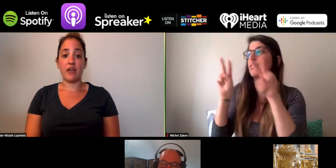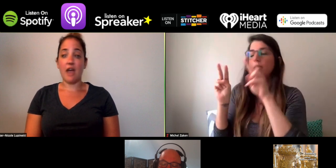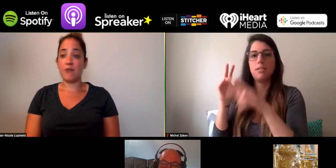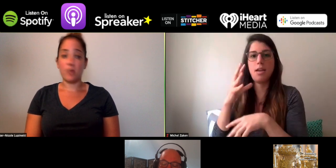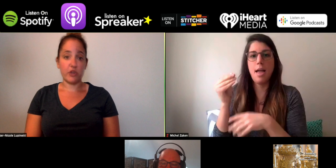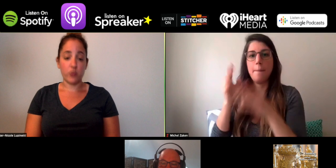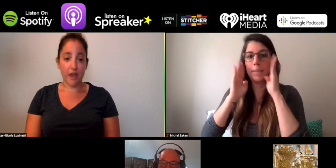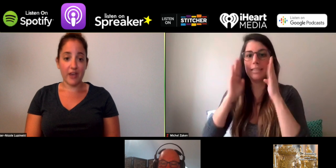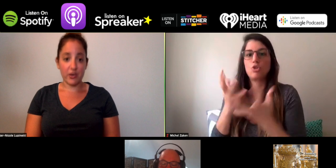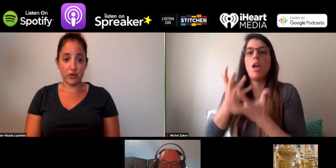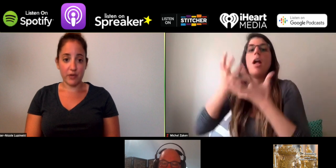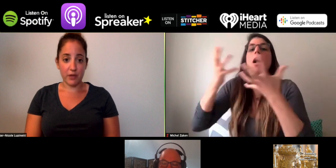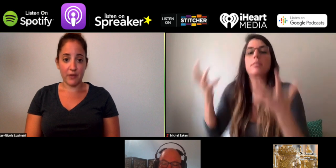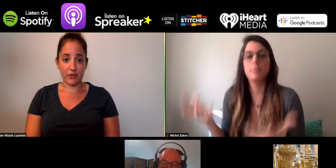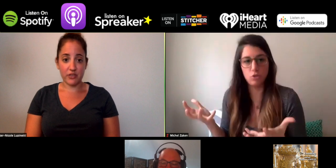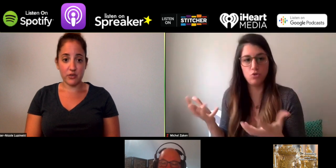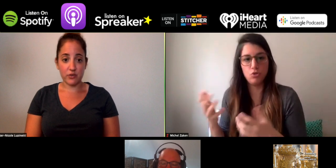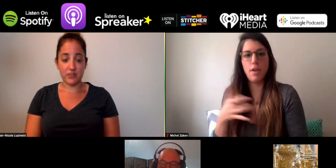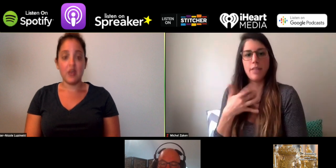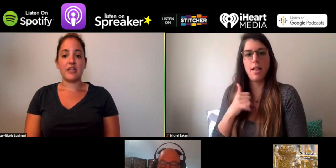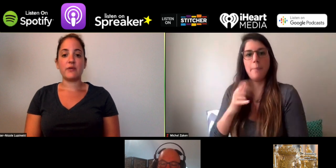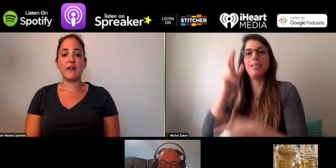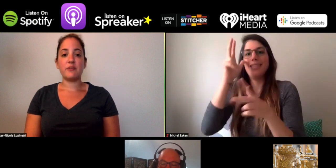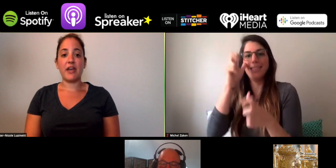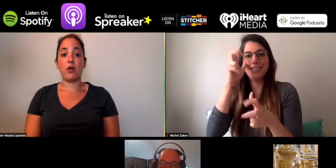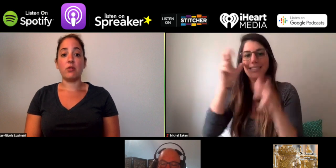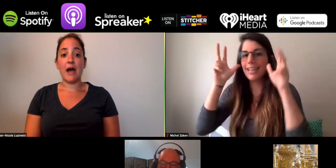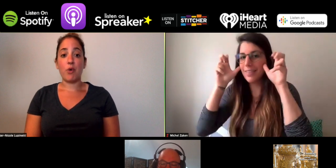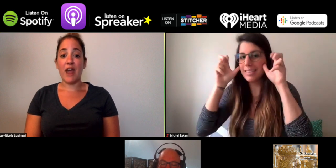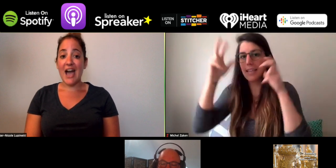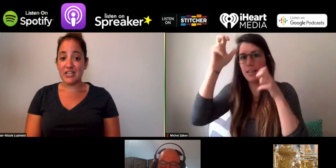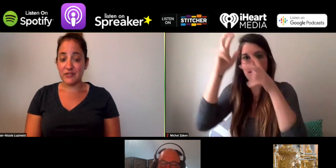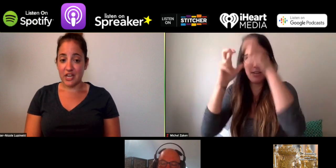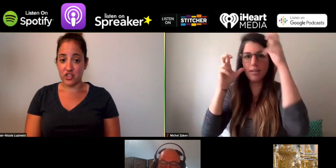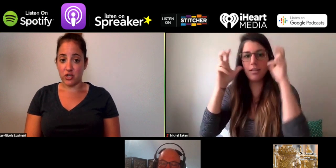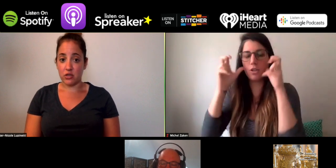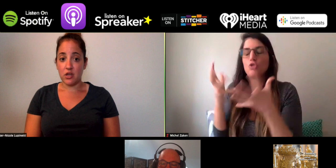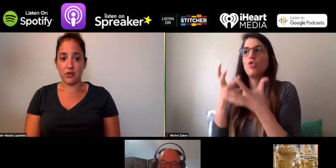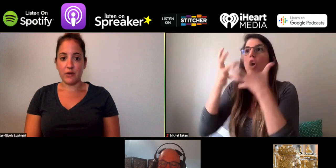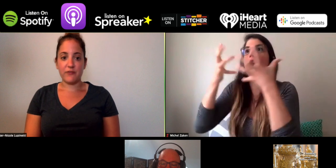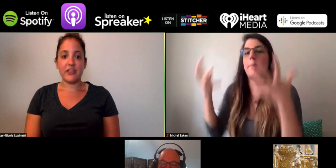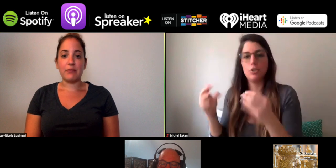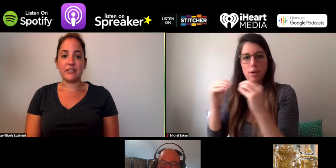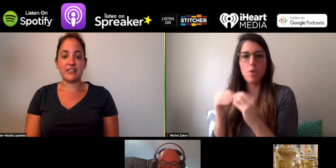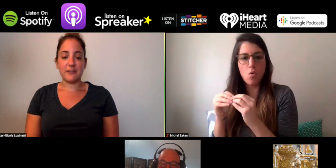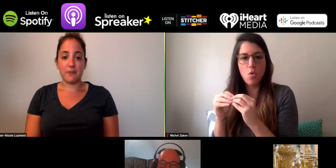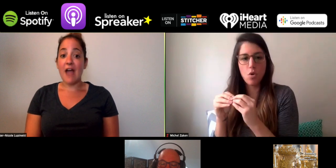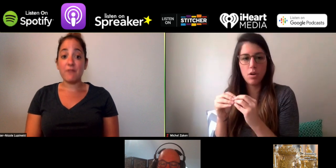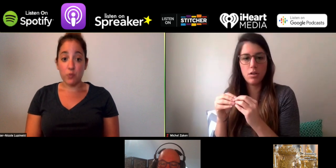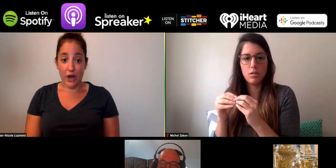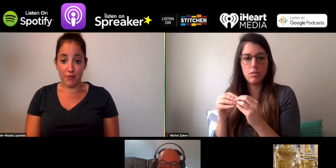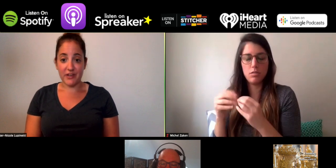look every which way in order to pick up on those cues. And so I have to pay a lot more active attention. You know, I feel like I'm listening